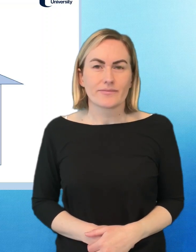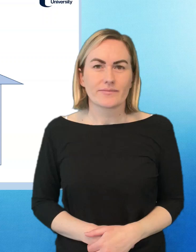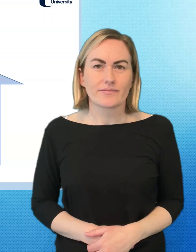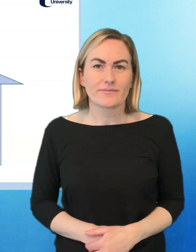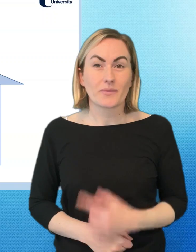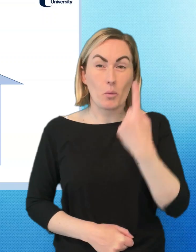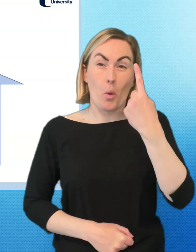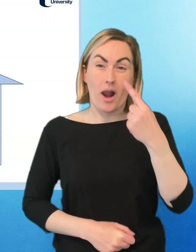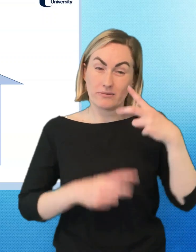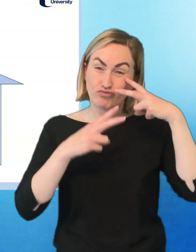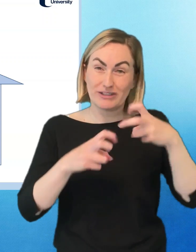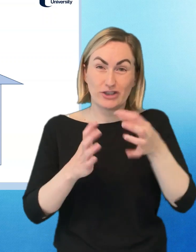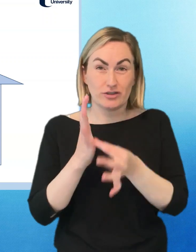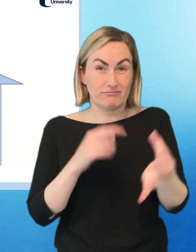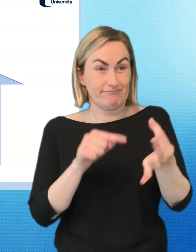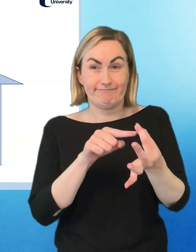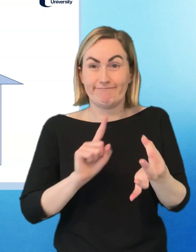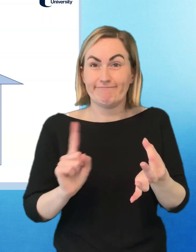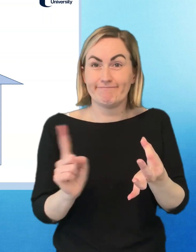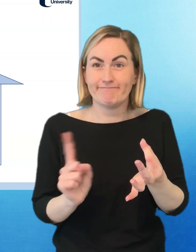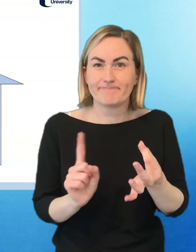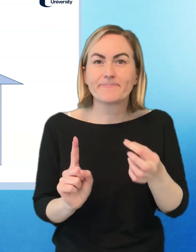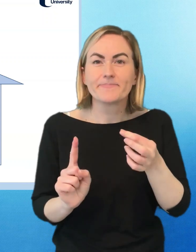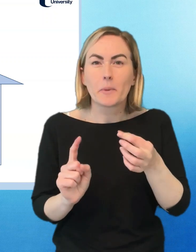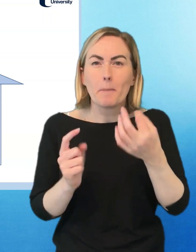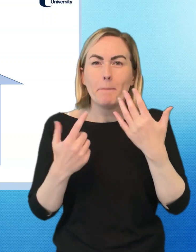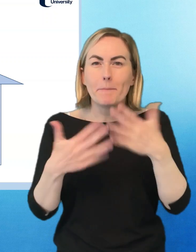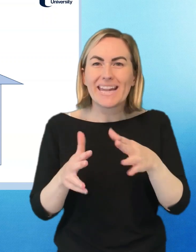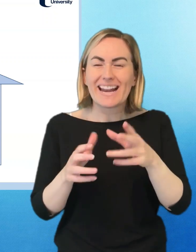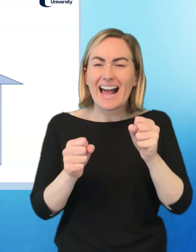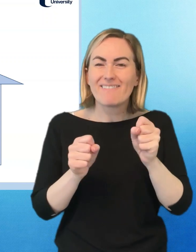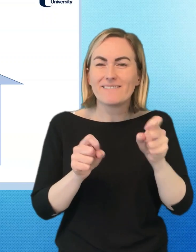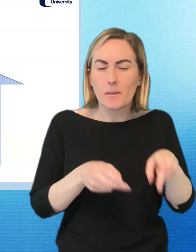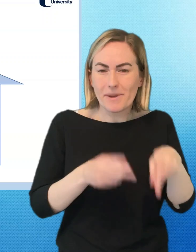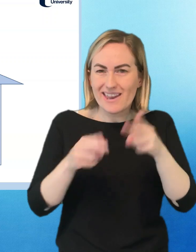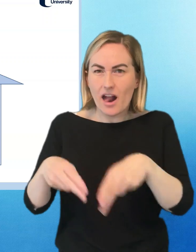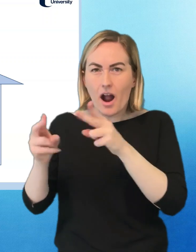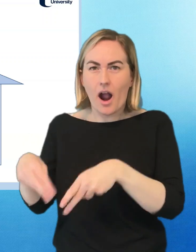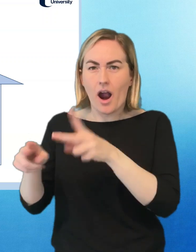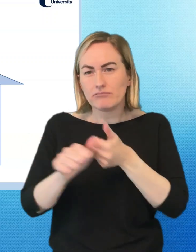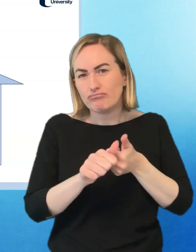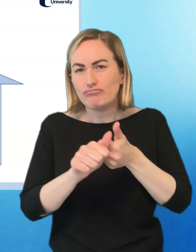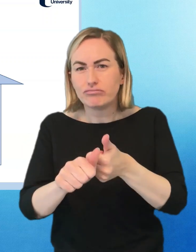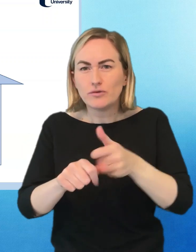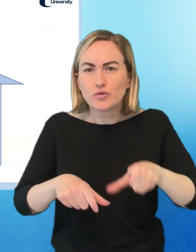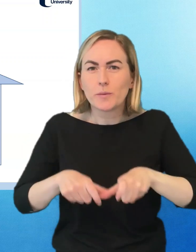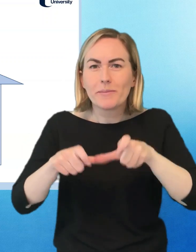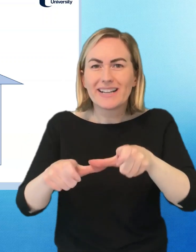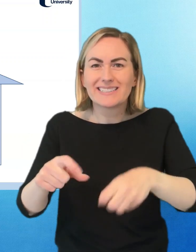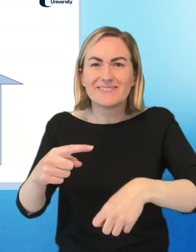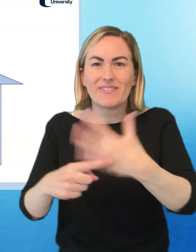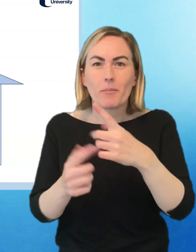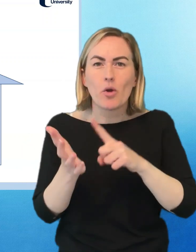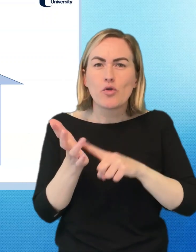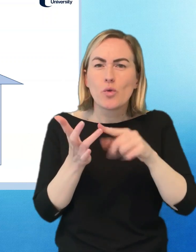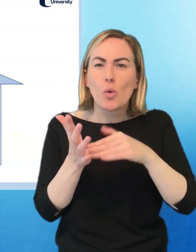One of the key findings from the literature review was in relation to the pillars of sustainable development. Lozano